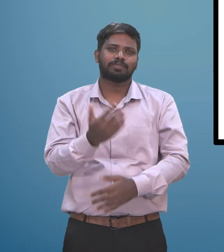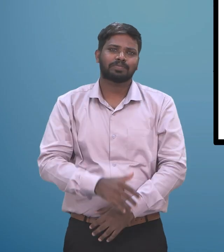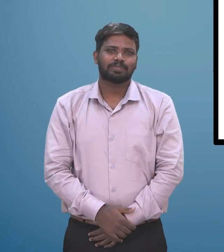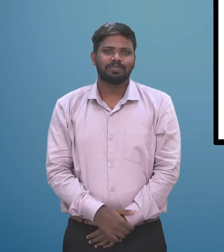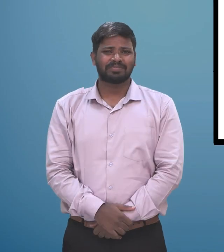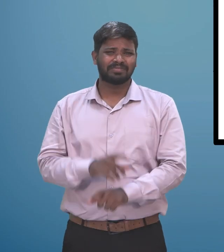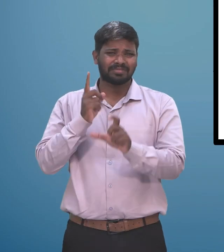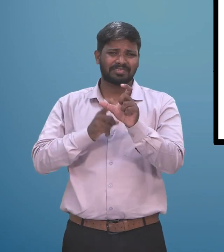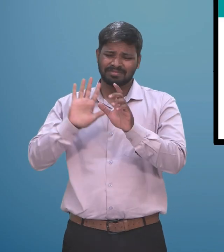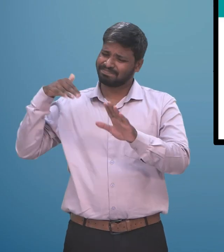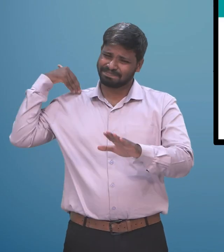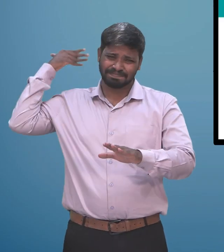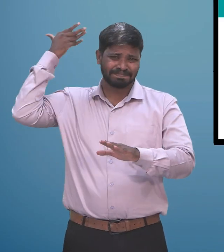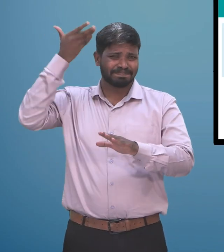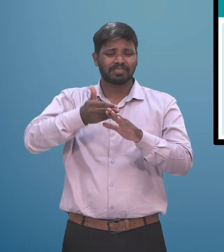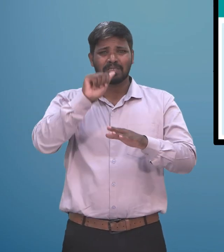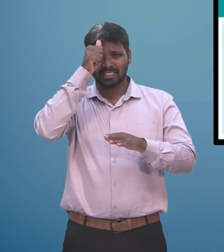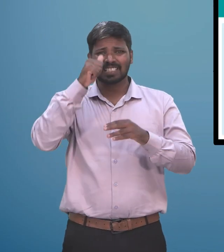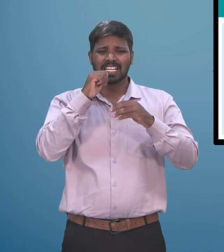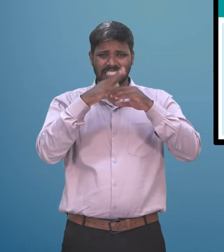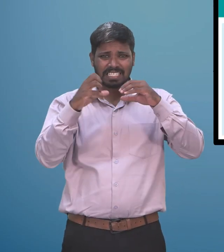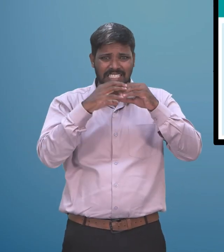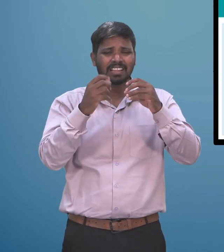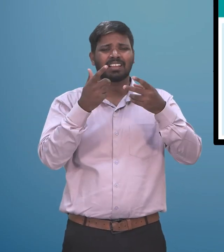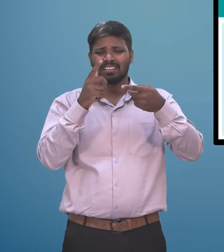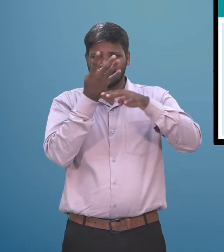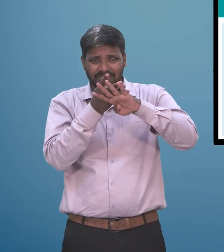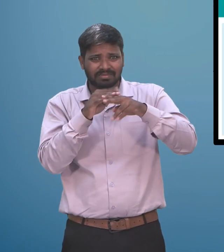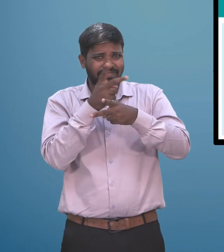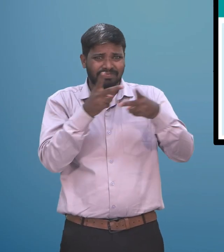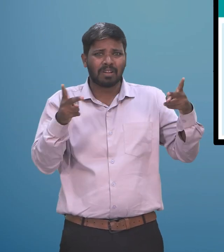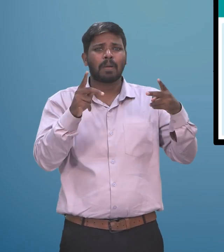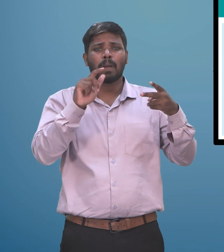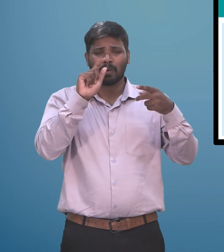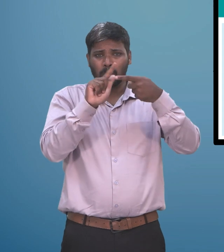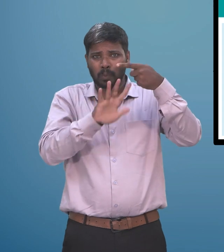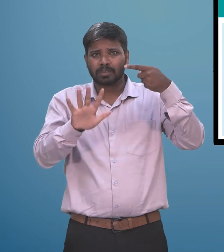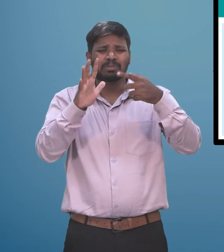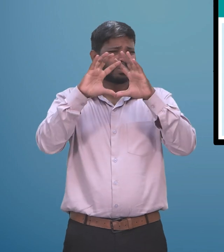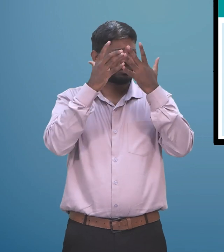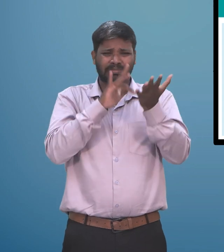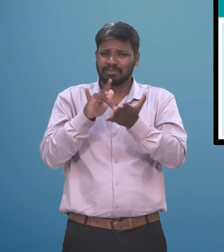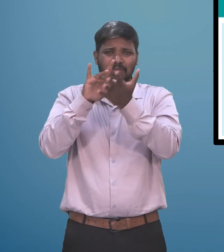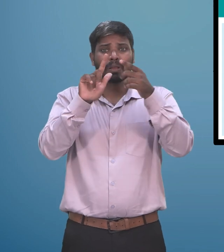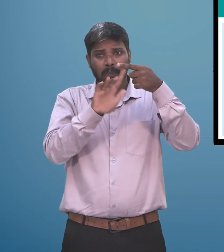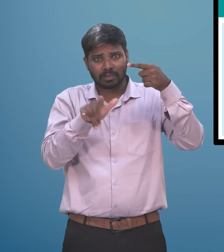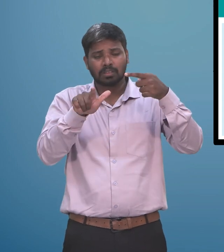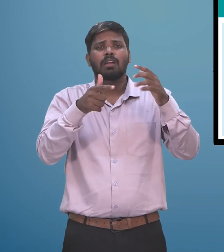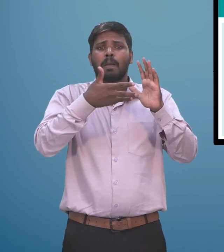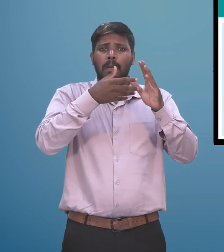words. Don't miss out. For a very long time, India produced the finest cotton in the world, and Indian